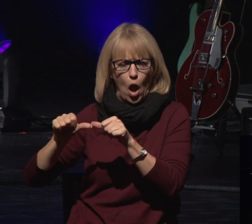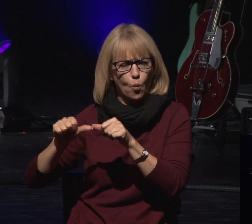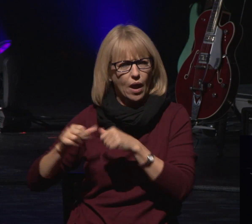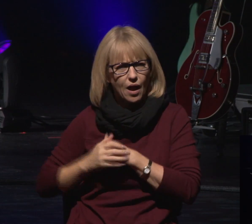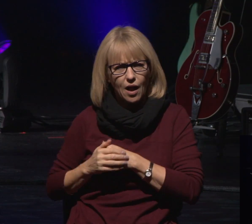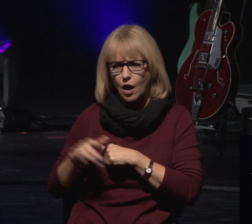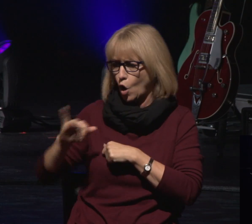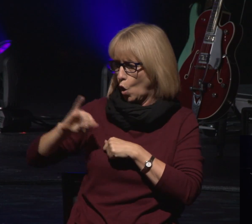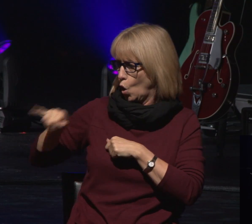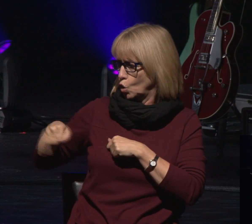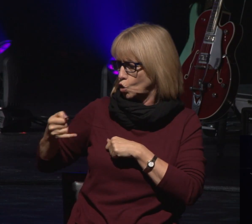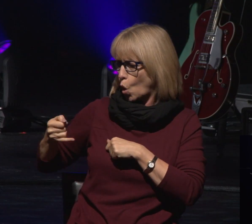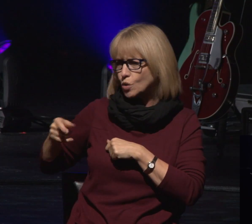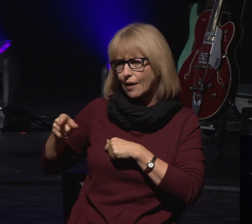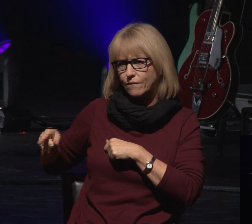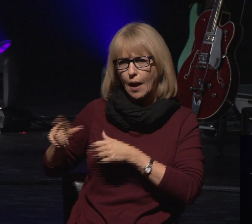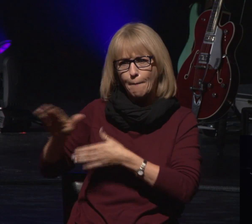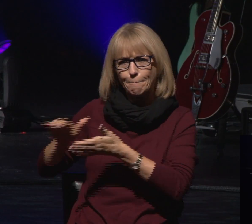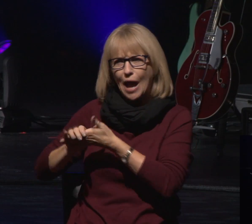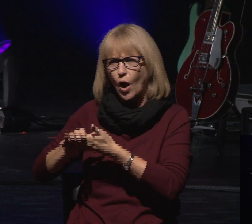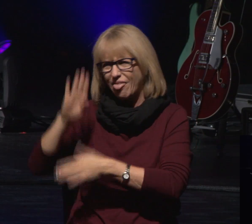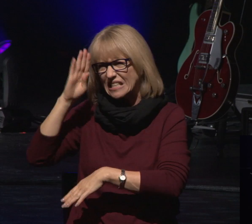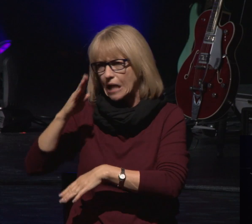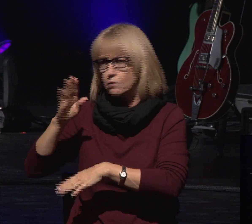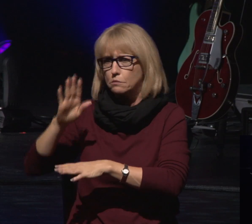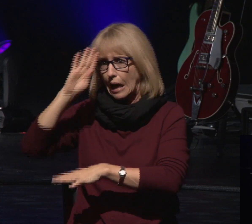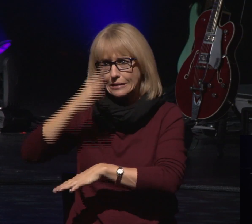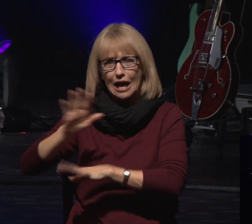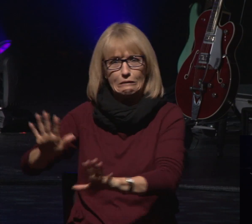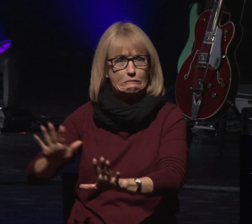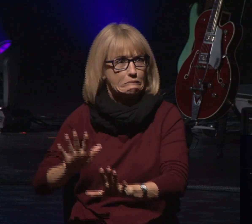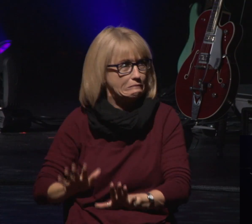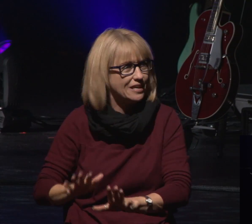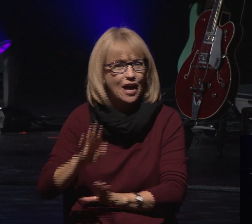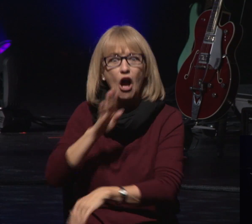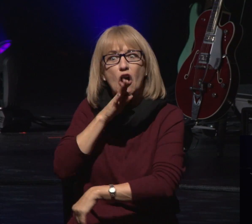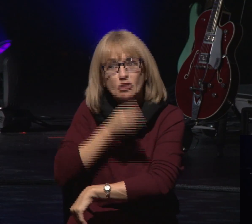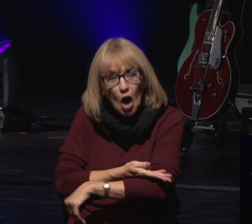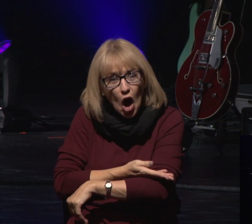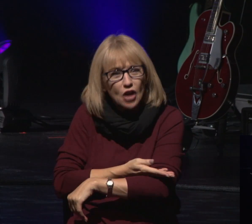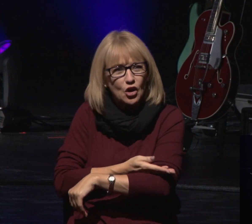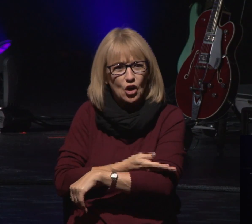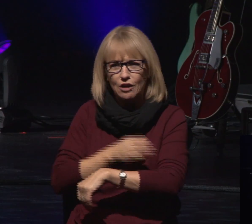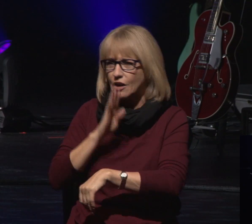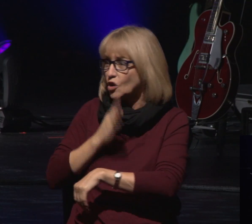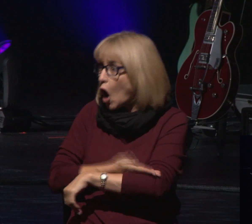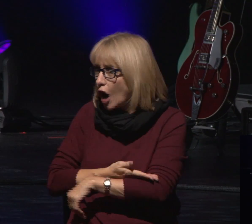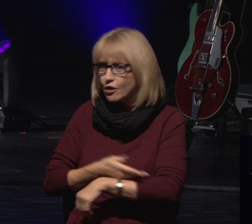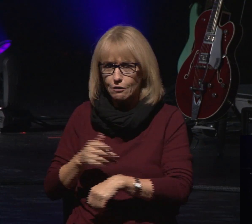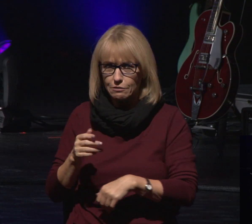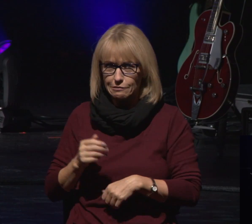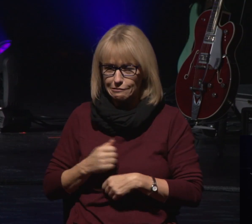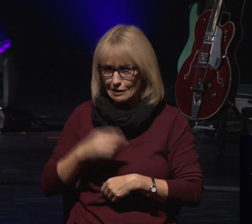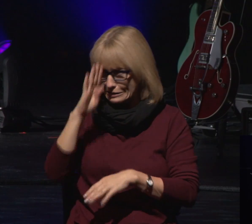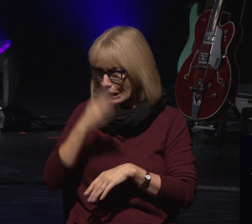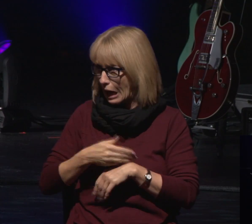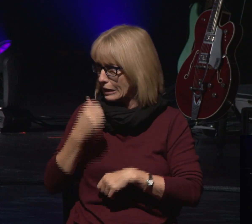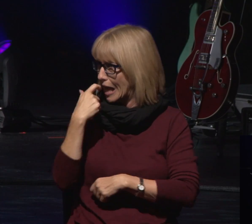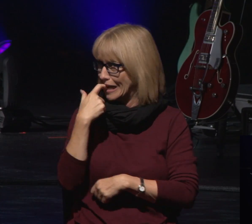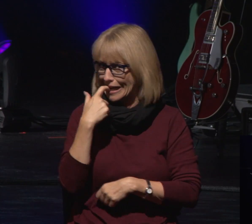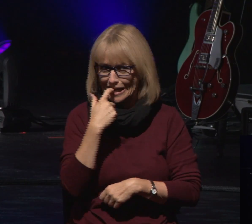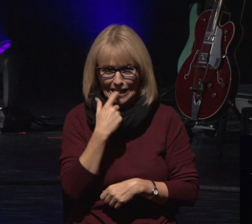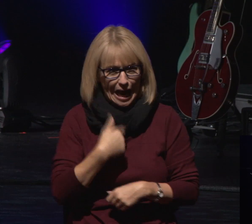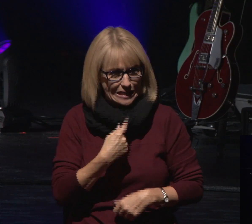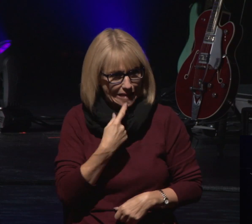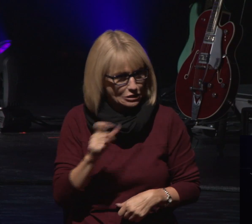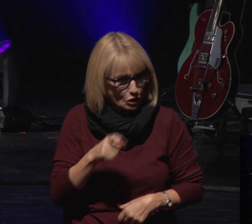married he married the daughter of a very important man. That could change the story, wouldn't it? So